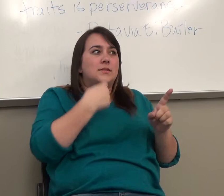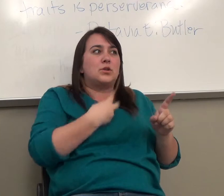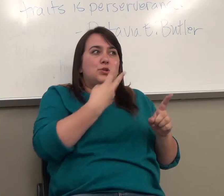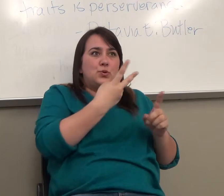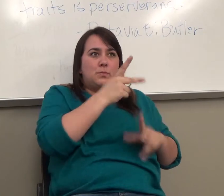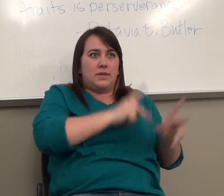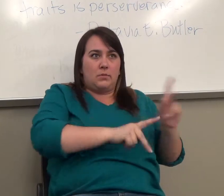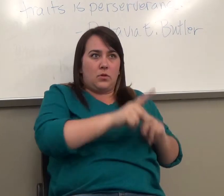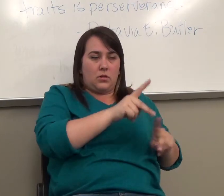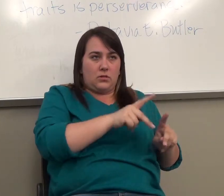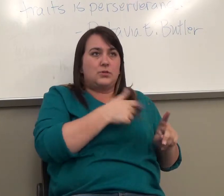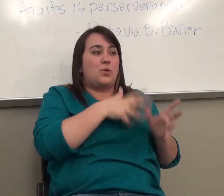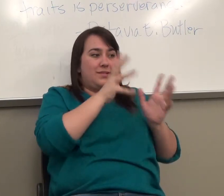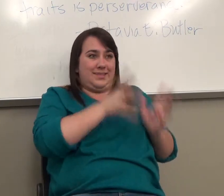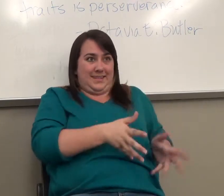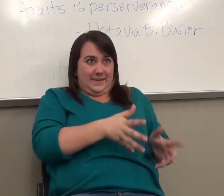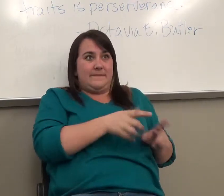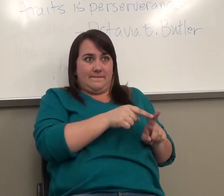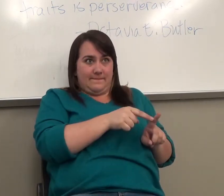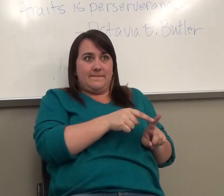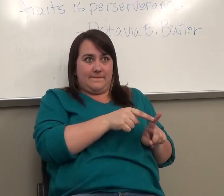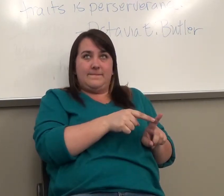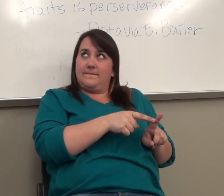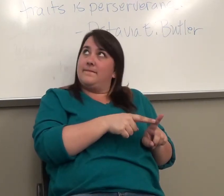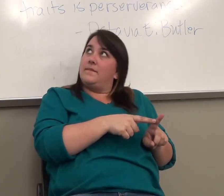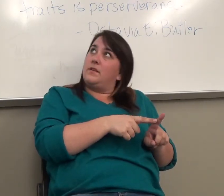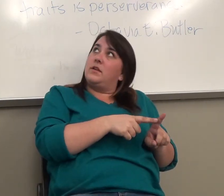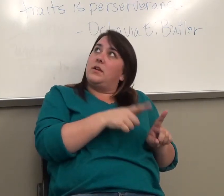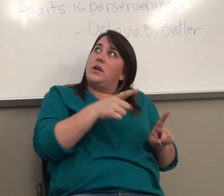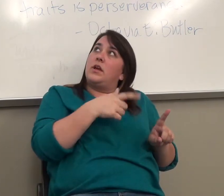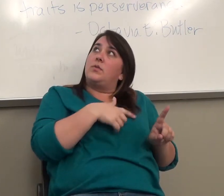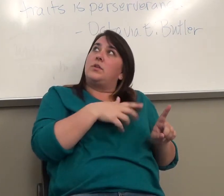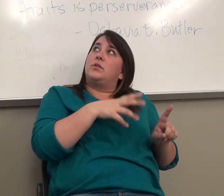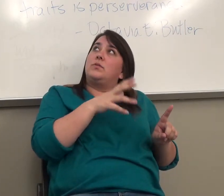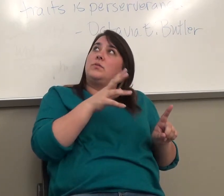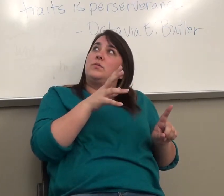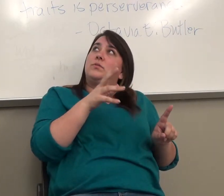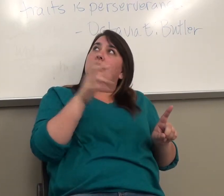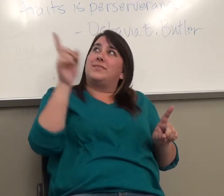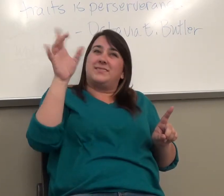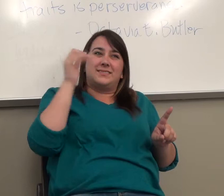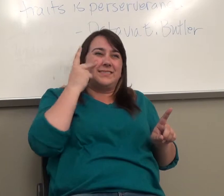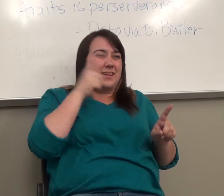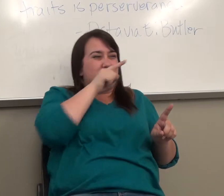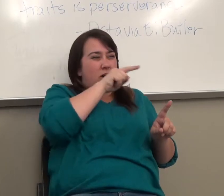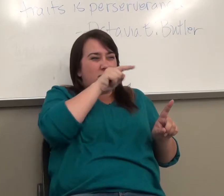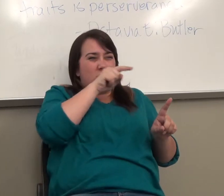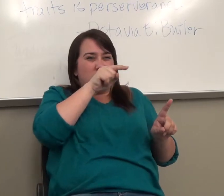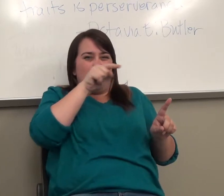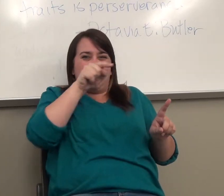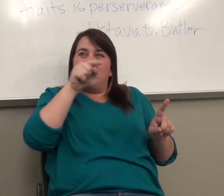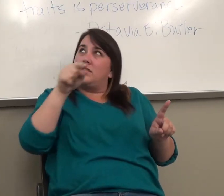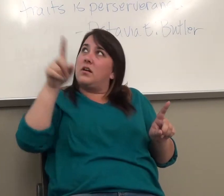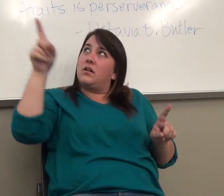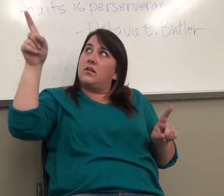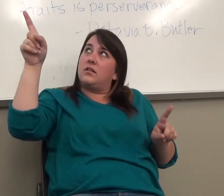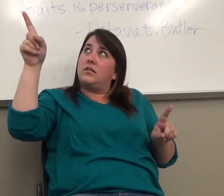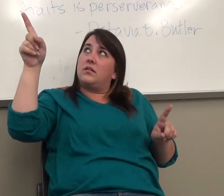to leave this in here, and this, when you do little dots like this, that means leave that as